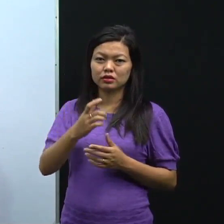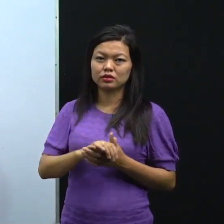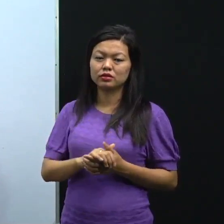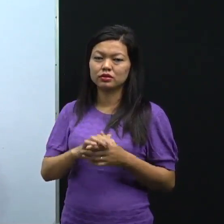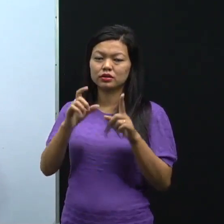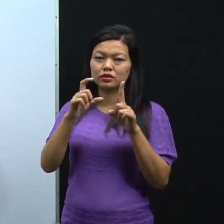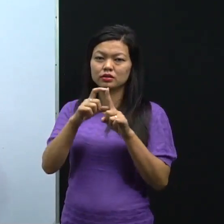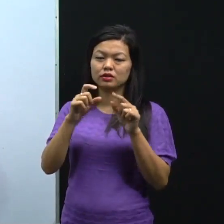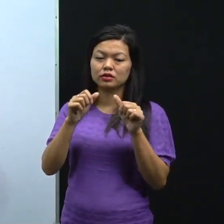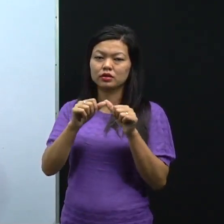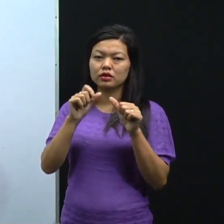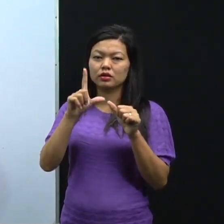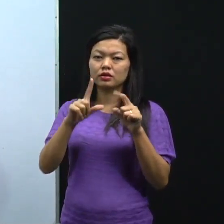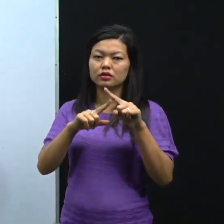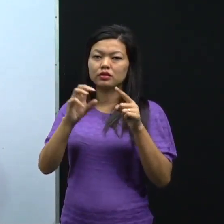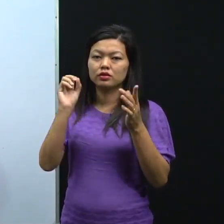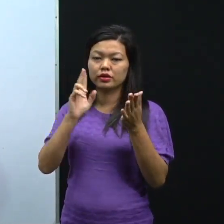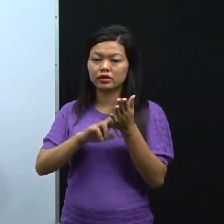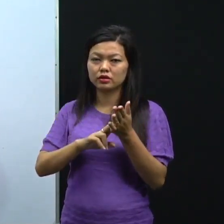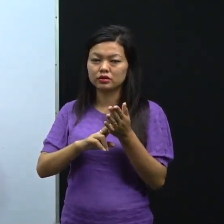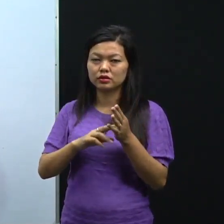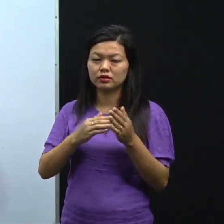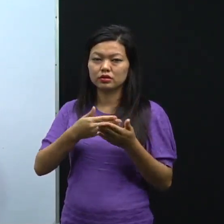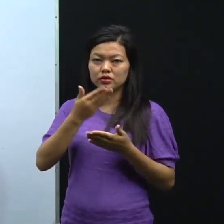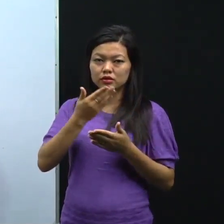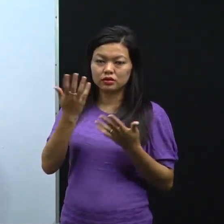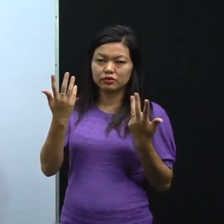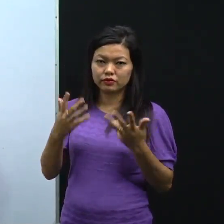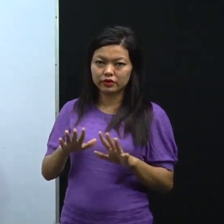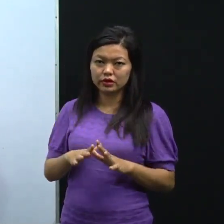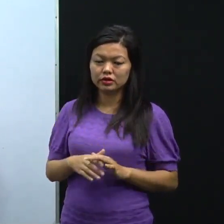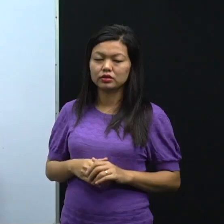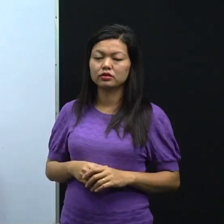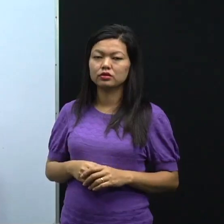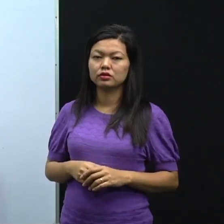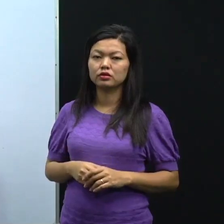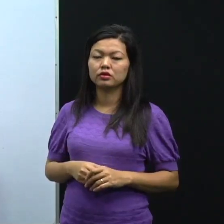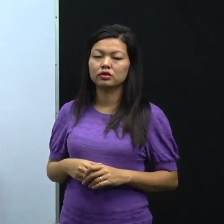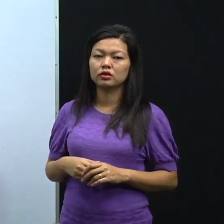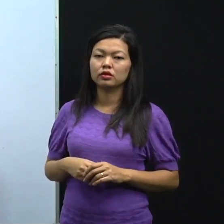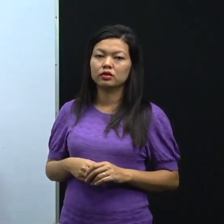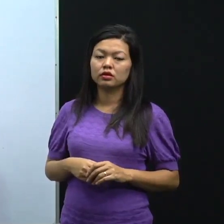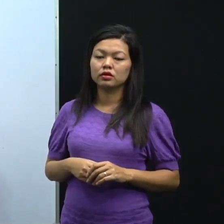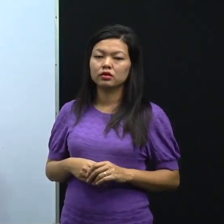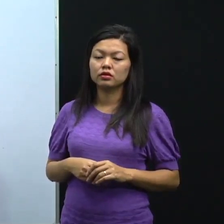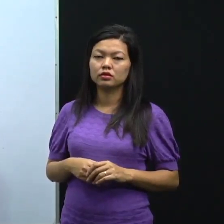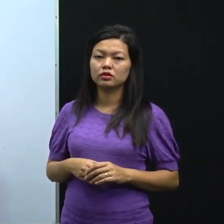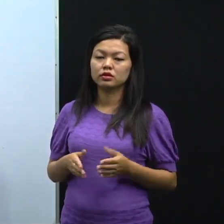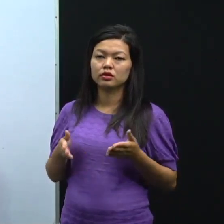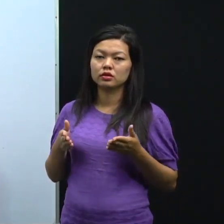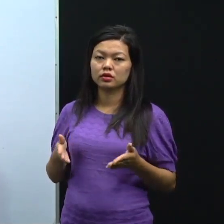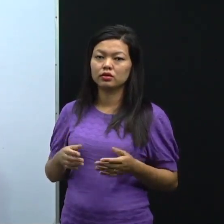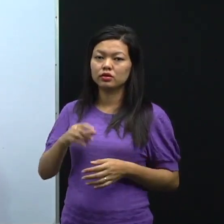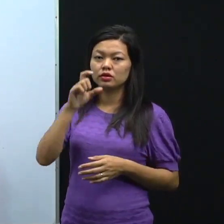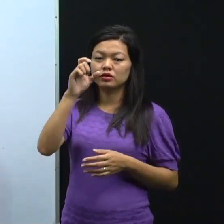Dalton's atomic theory, right? But it was also, there's also a drawback regarding that. Clear? So now